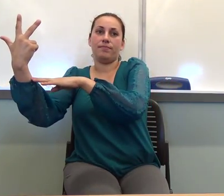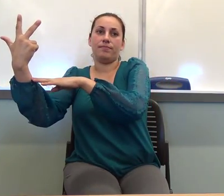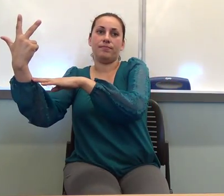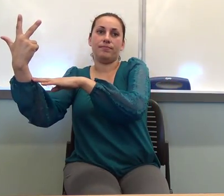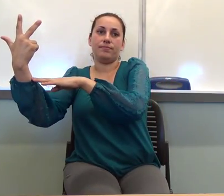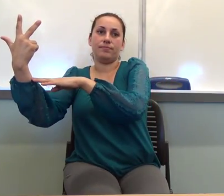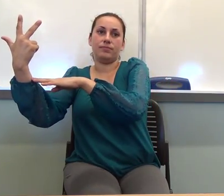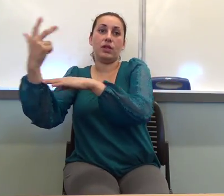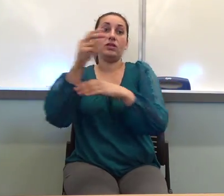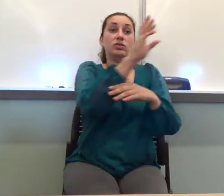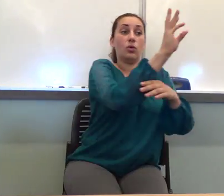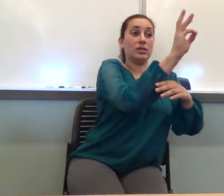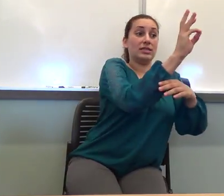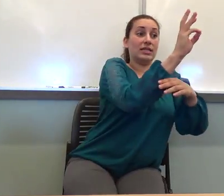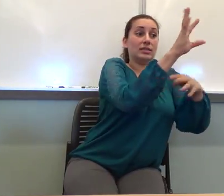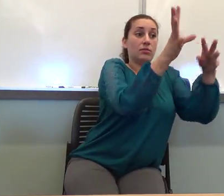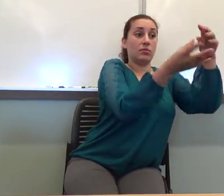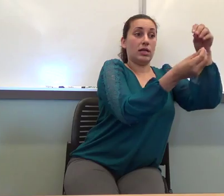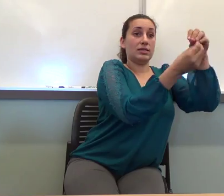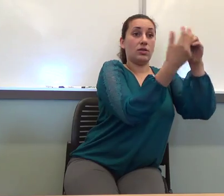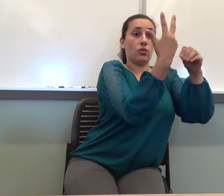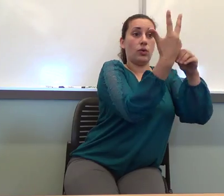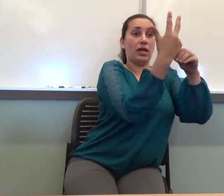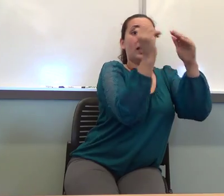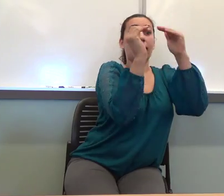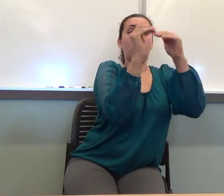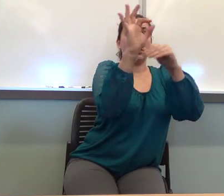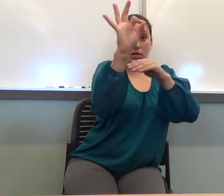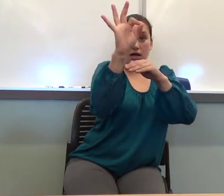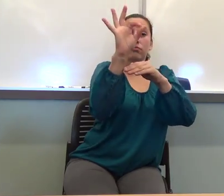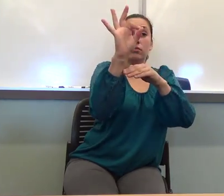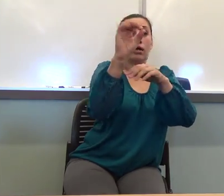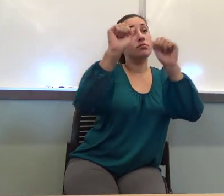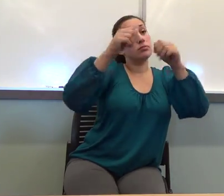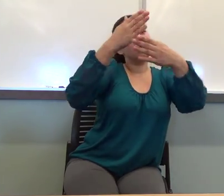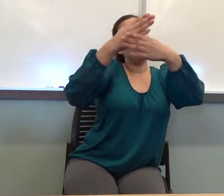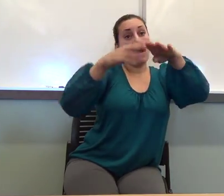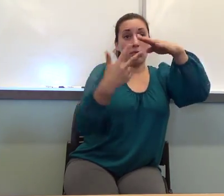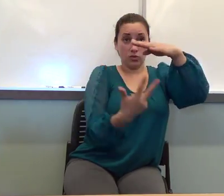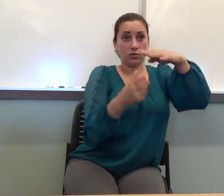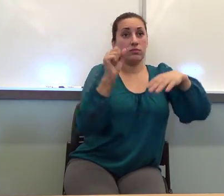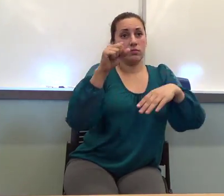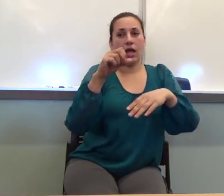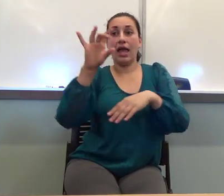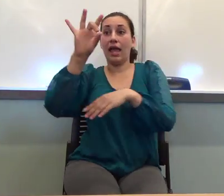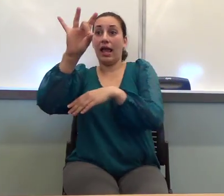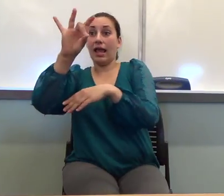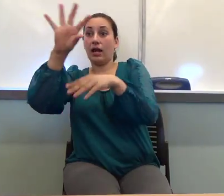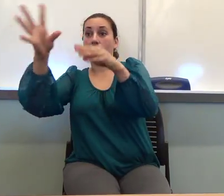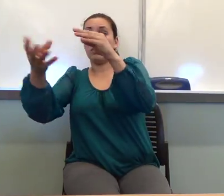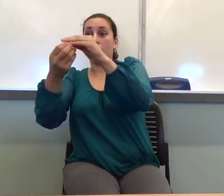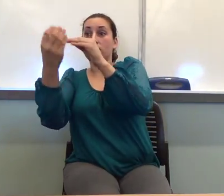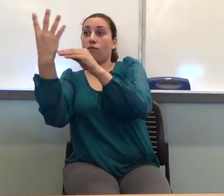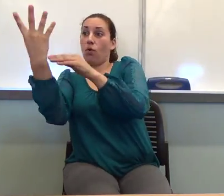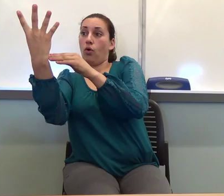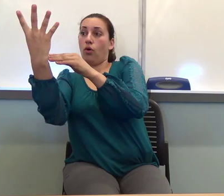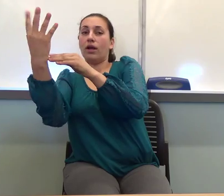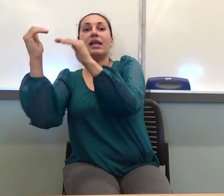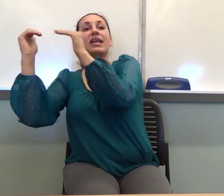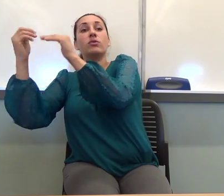6 plus 3 is 9. That can be divided by 3. And 8 plus 4 is 12, which can be divided by 3. So it's the